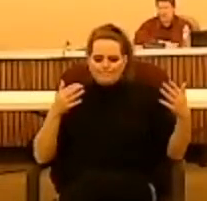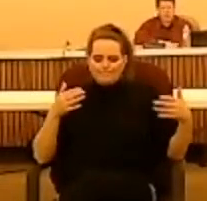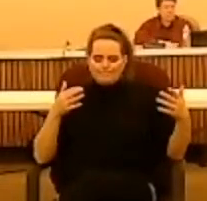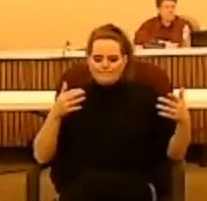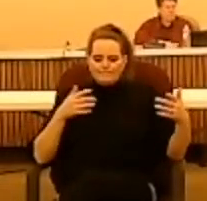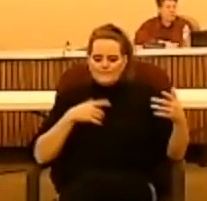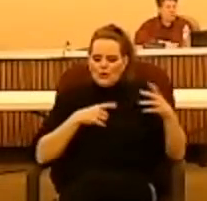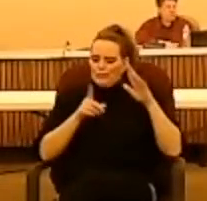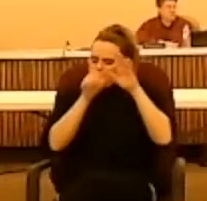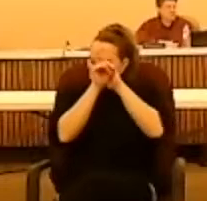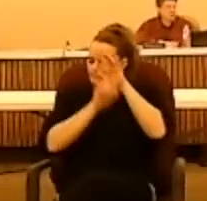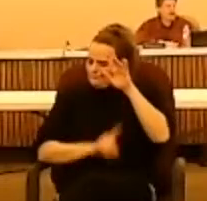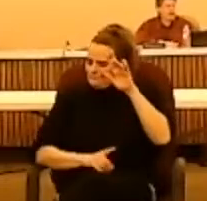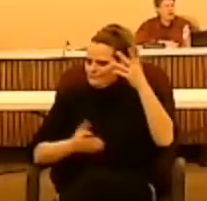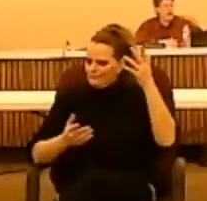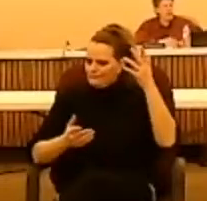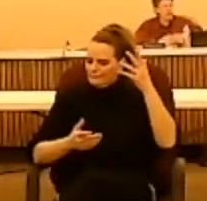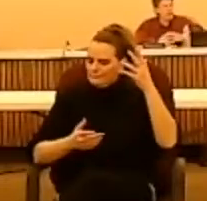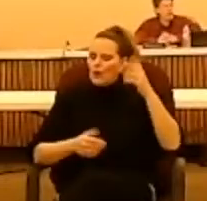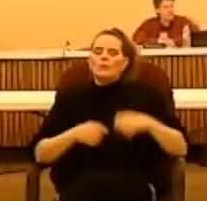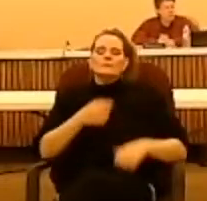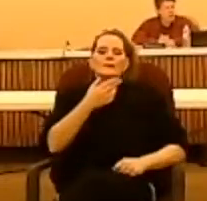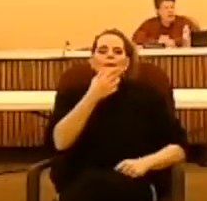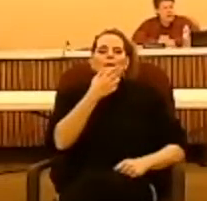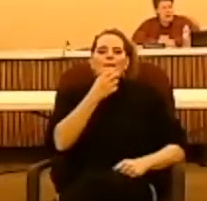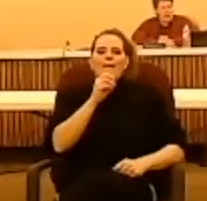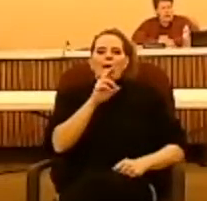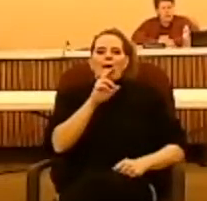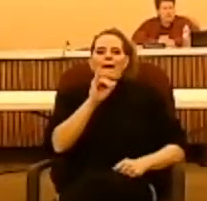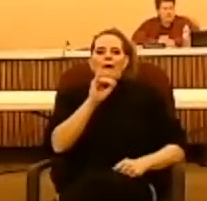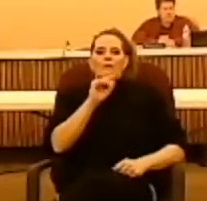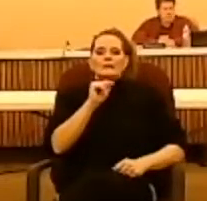I just lost what it was called, Heritage Gables.